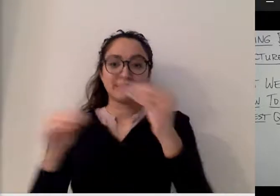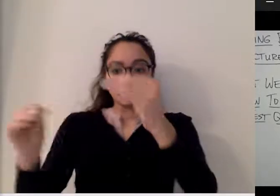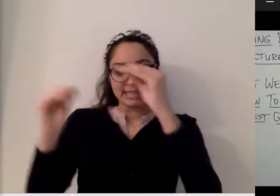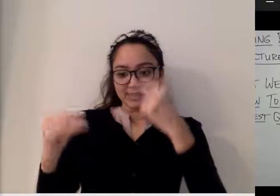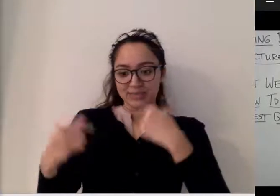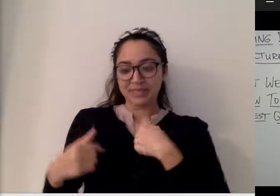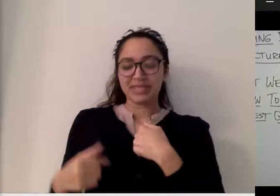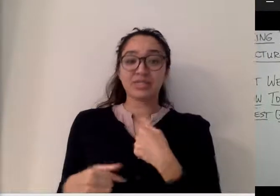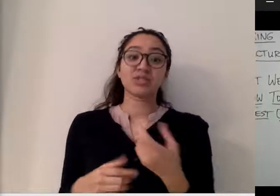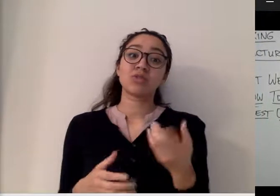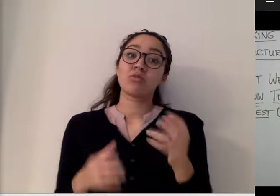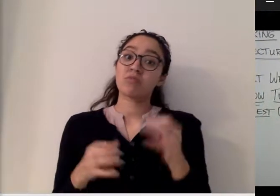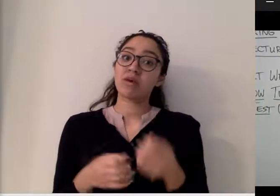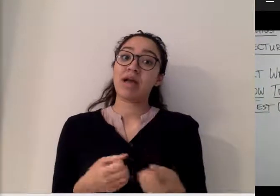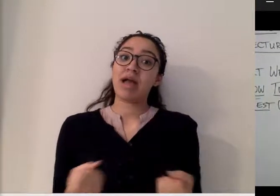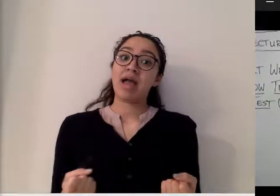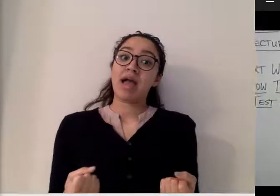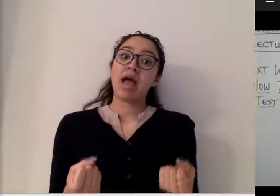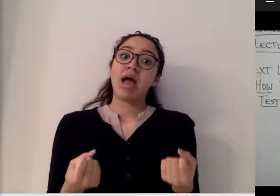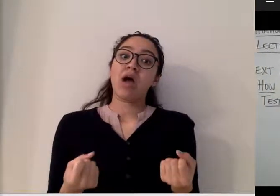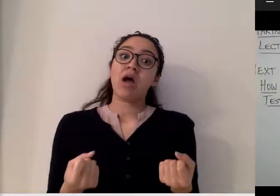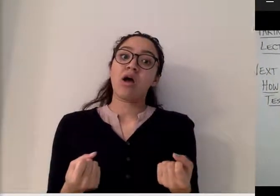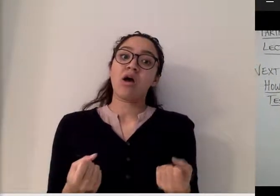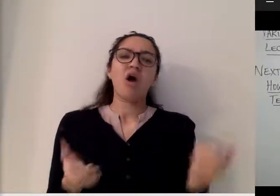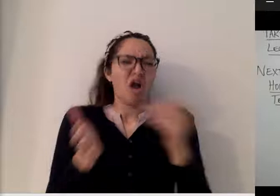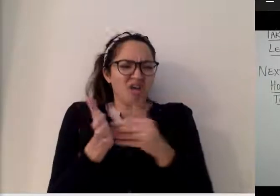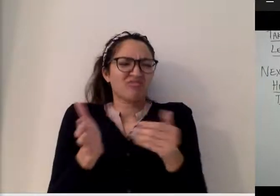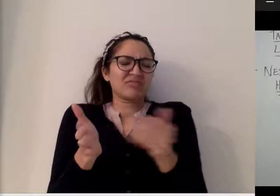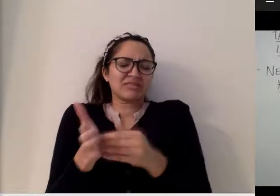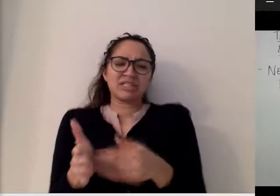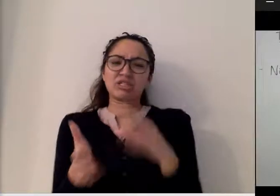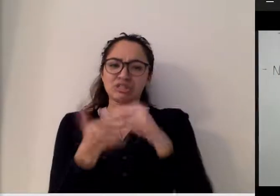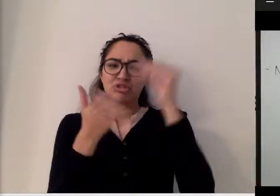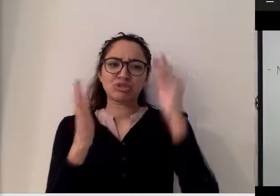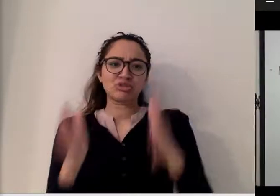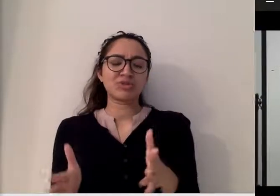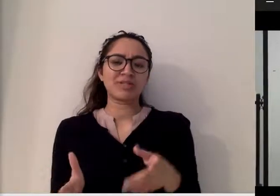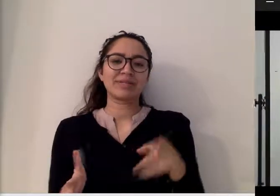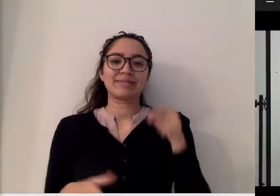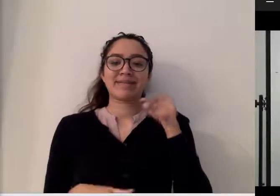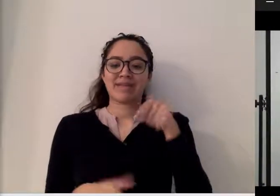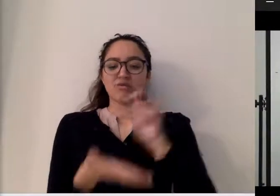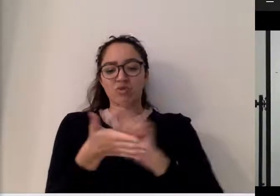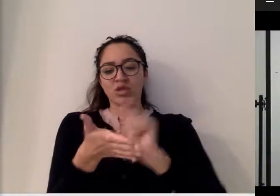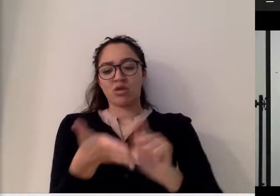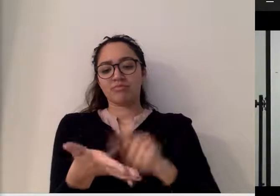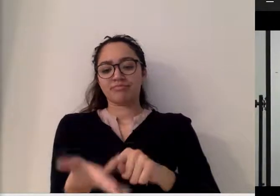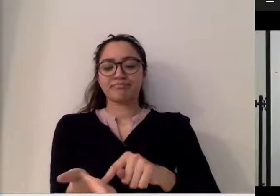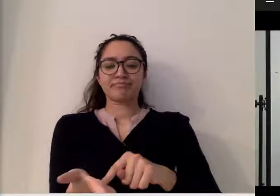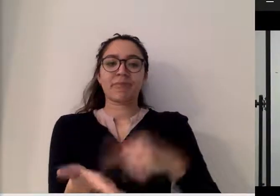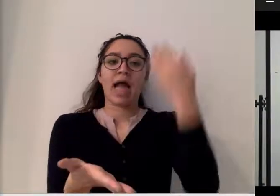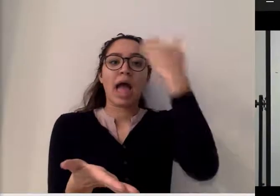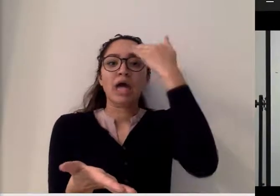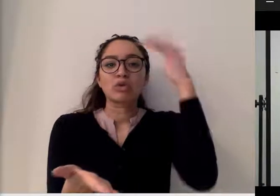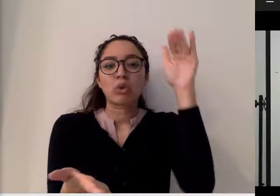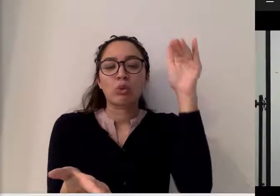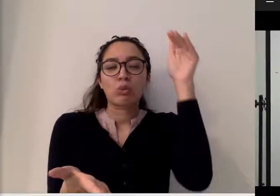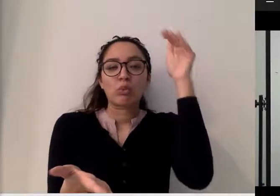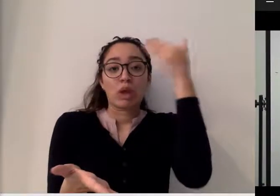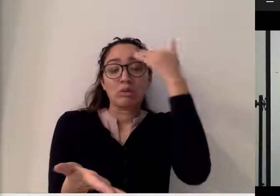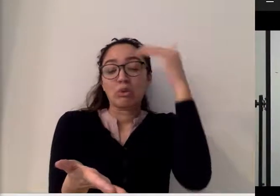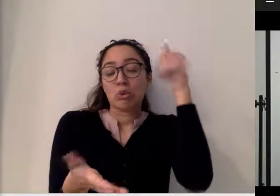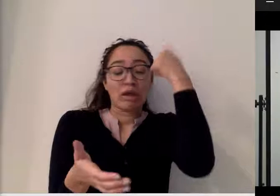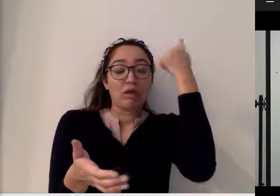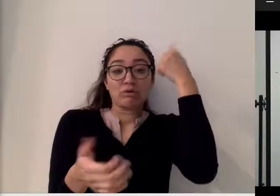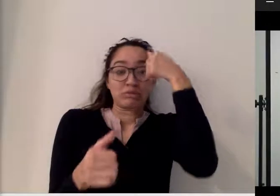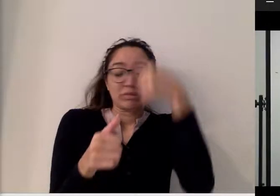semester, I get a student who writes as their answer, "I don't remember." And how many points do they get